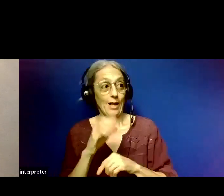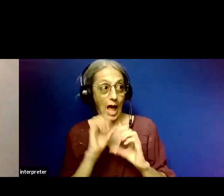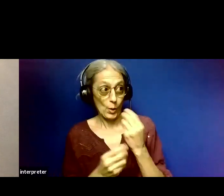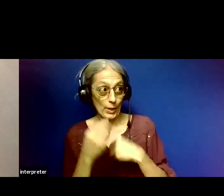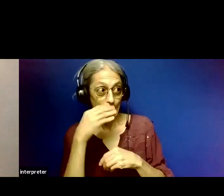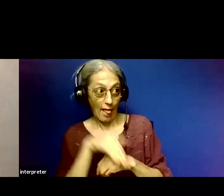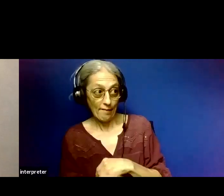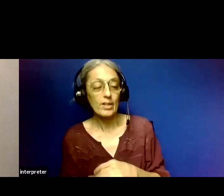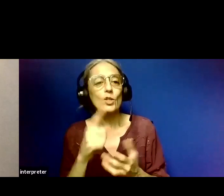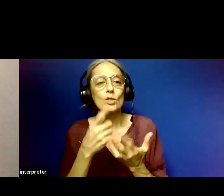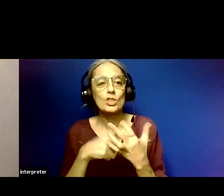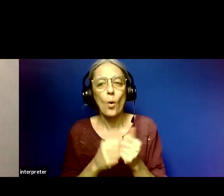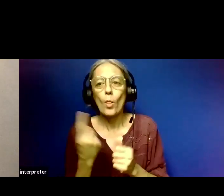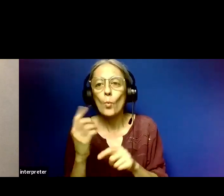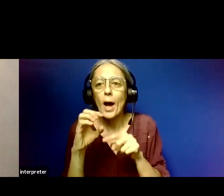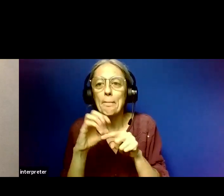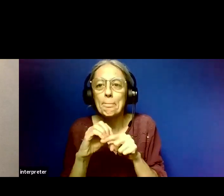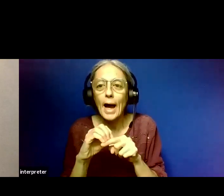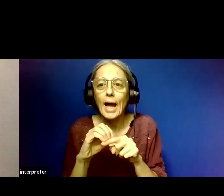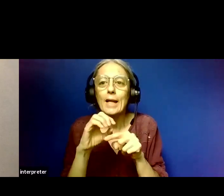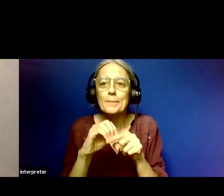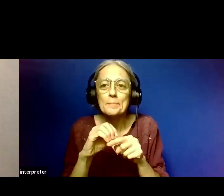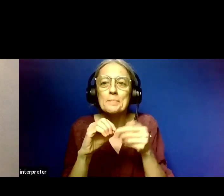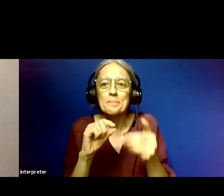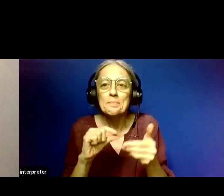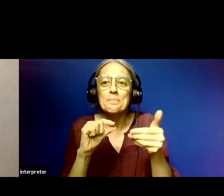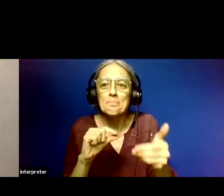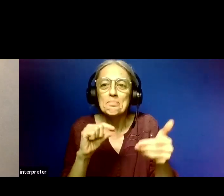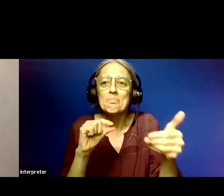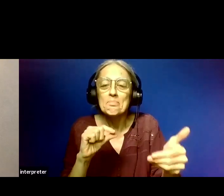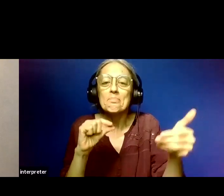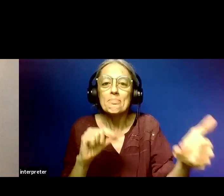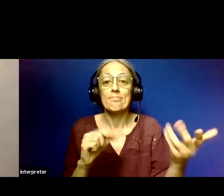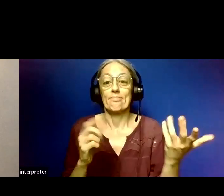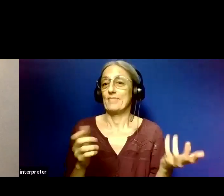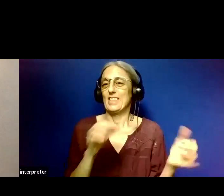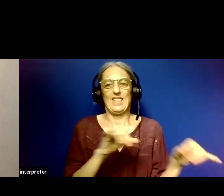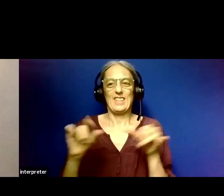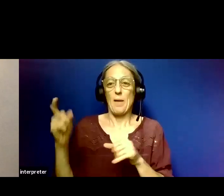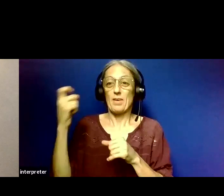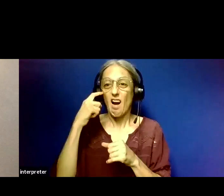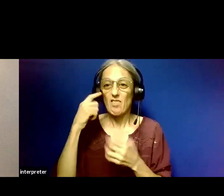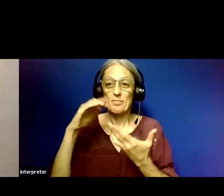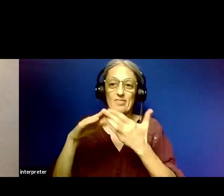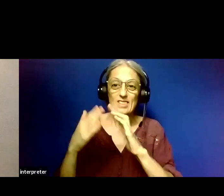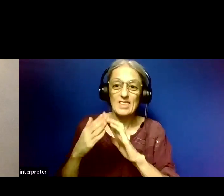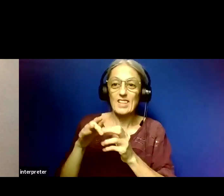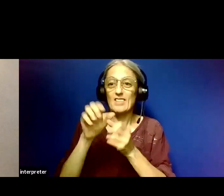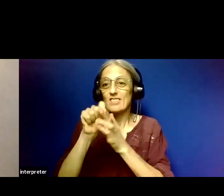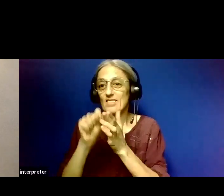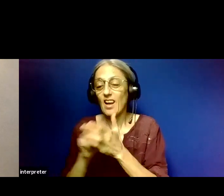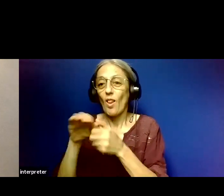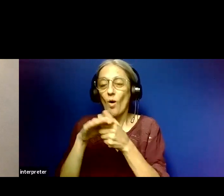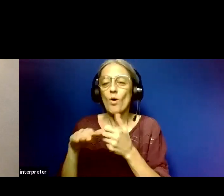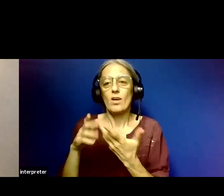And if you have a city or county government or any municipality, that's how you have to do it. So the first thing for